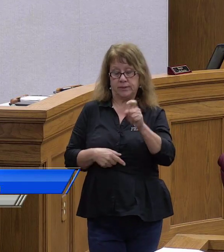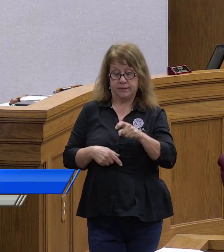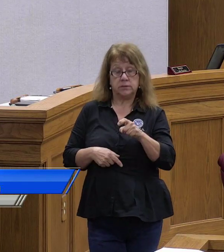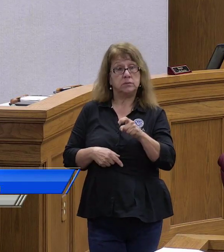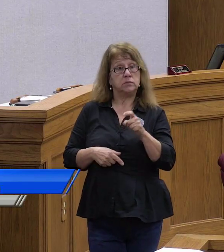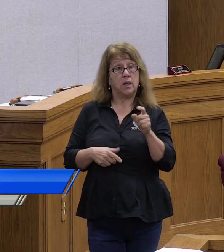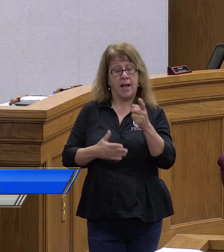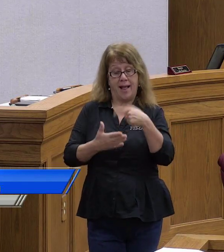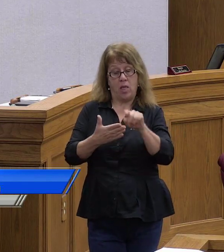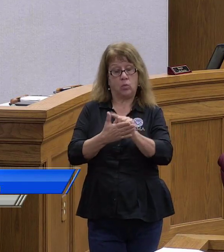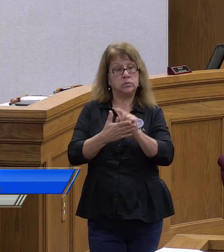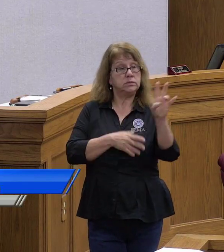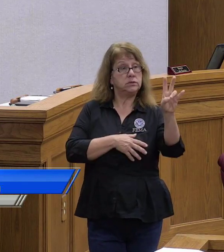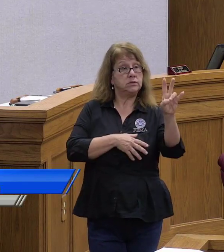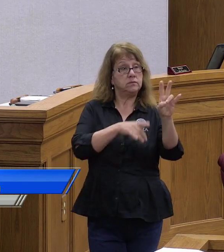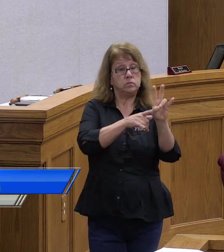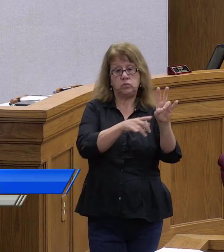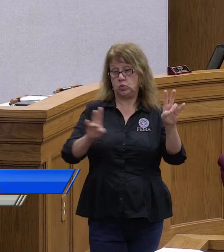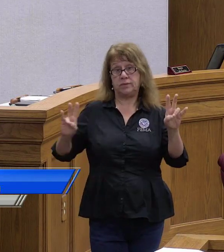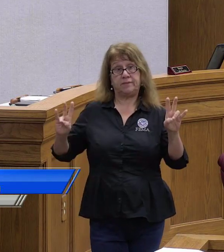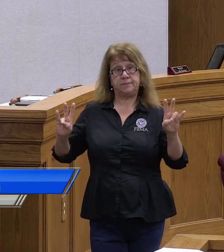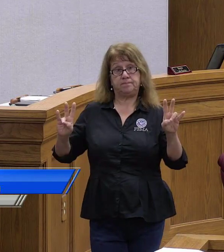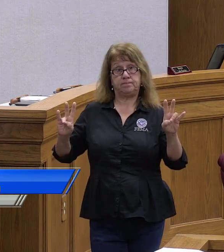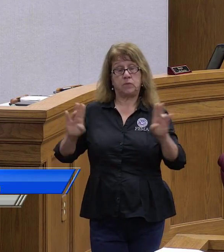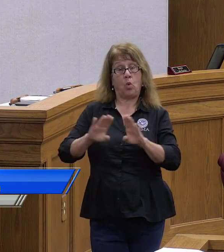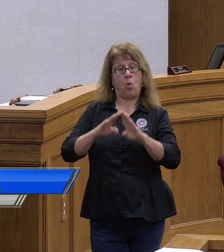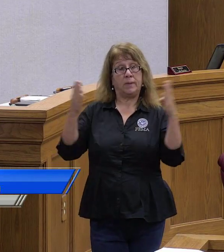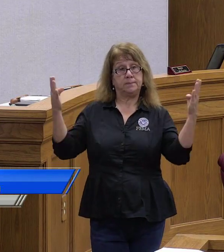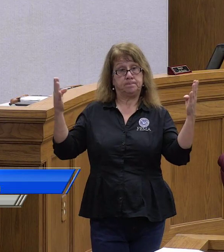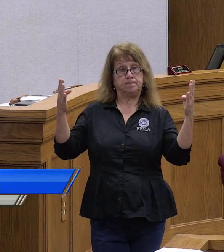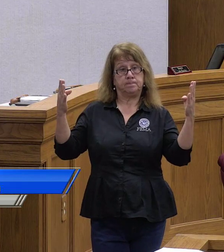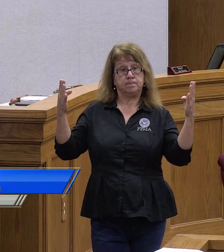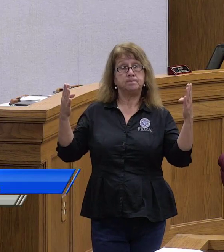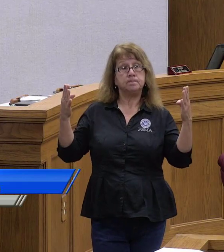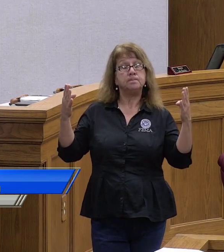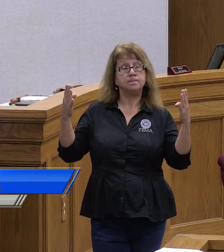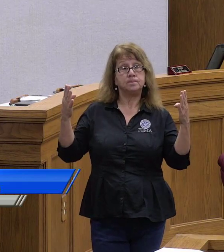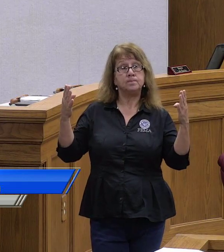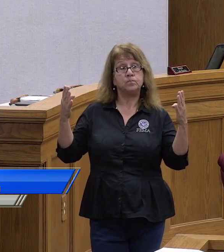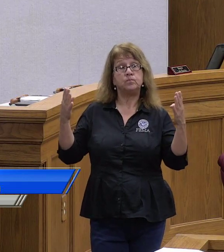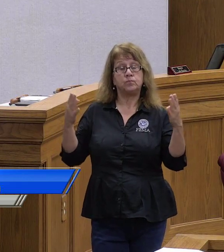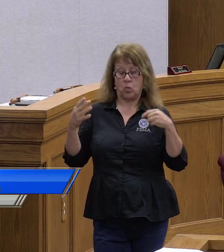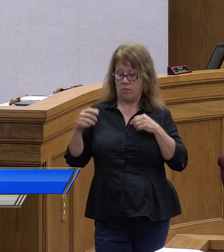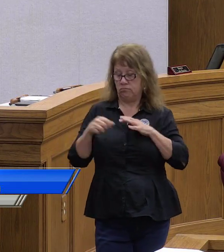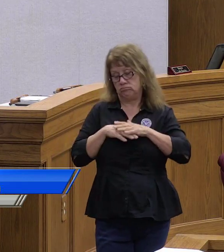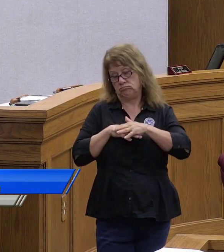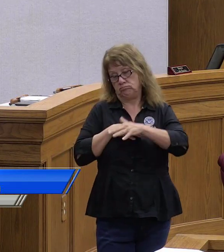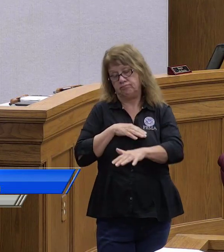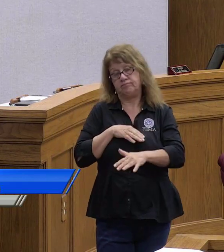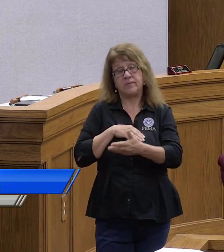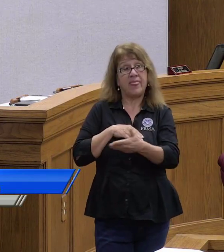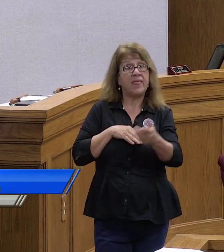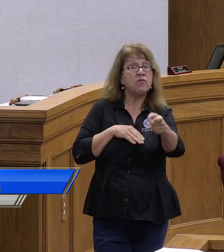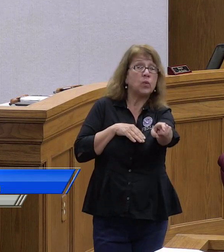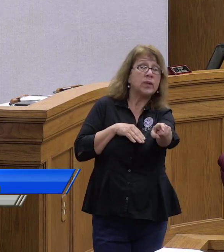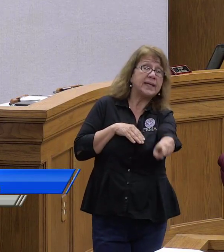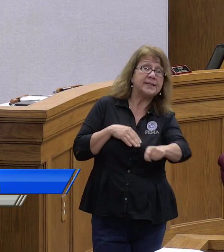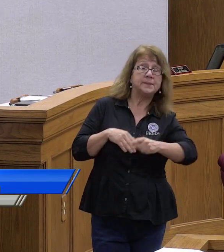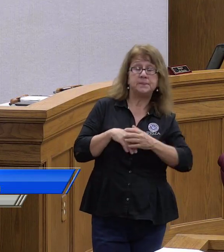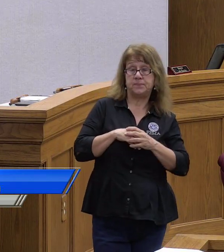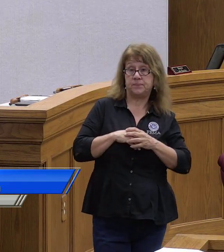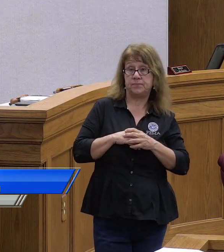for those are 7 a.m. to 7 p.m. And so far, we've got plenty of supplies if someone decides they need